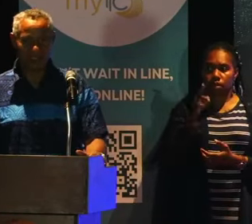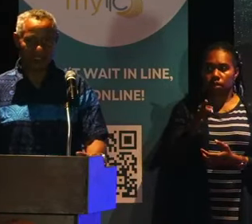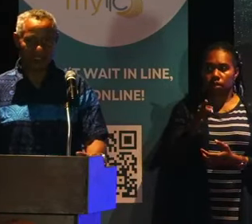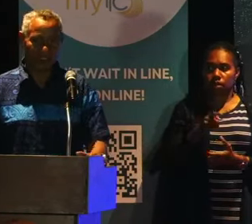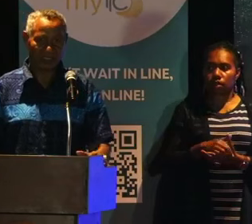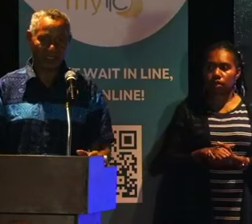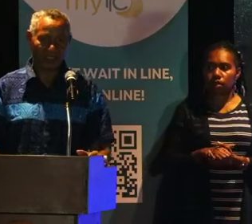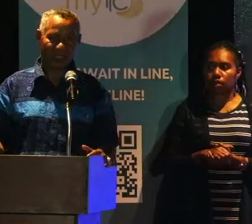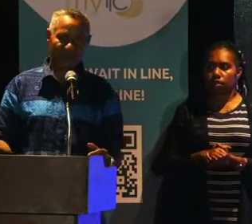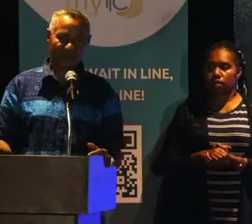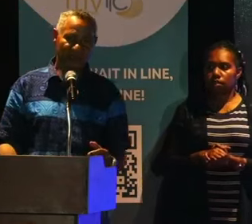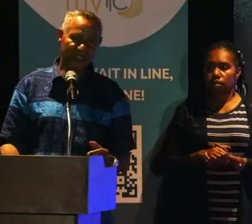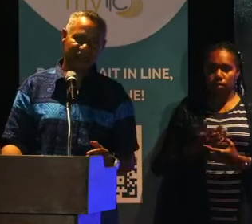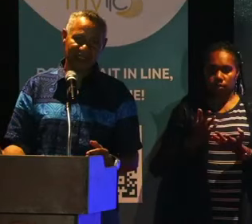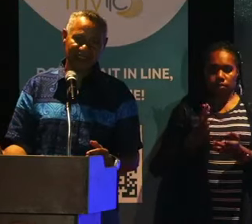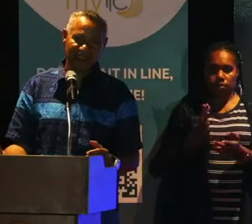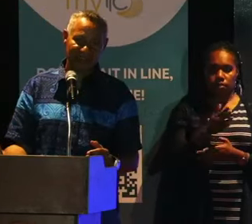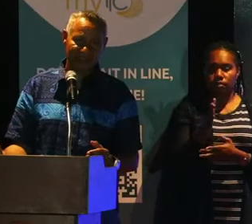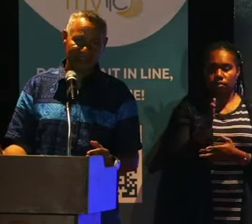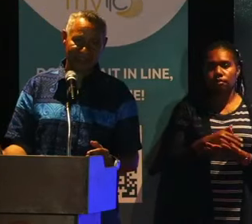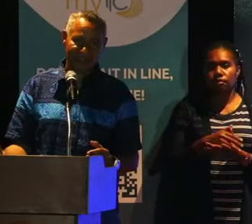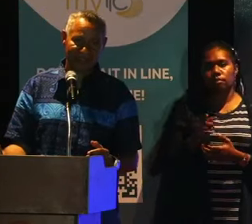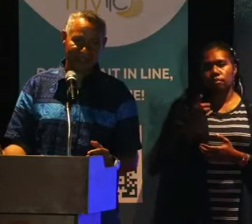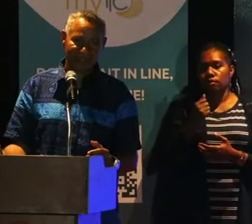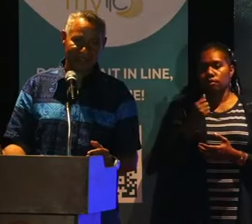fishing, agriculture activities.